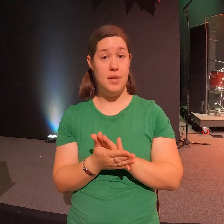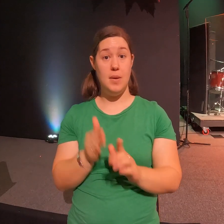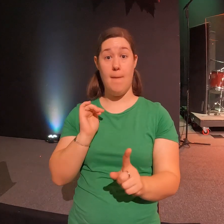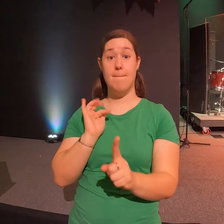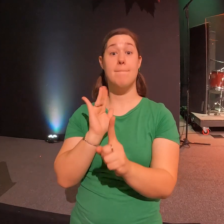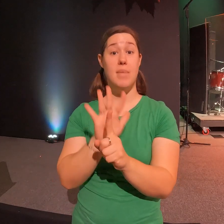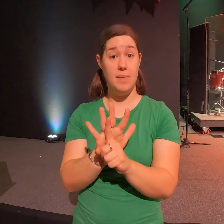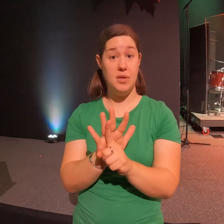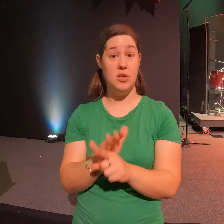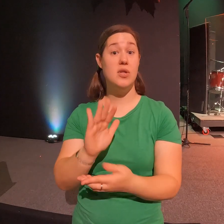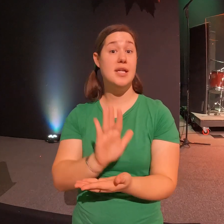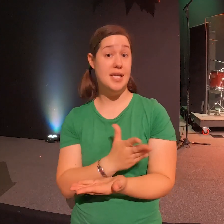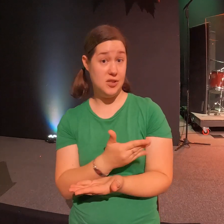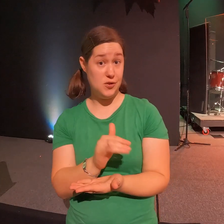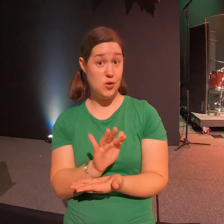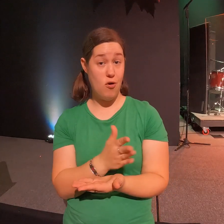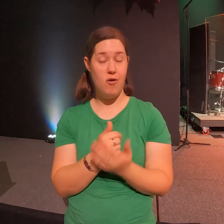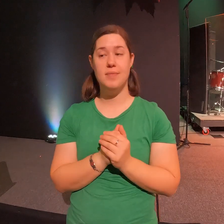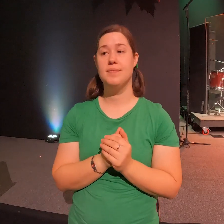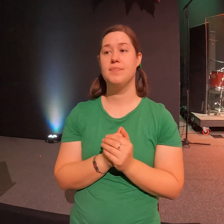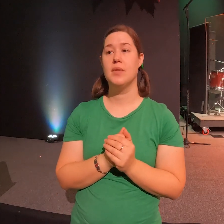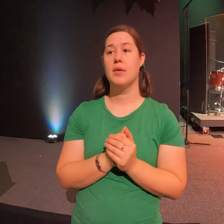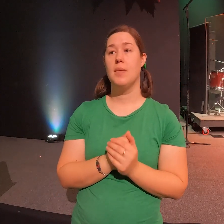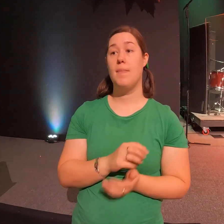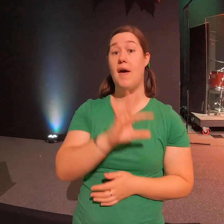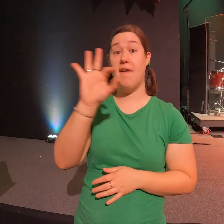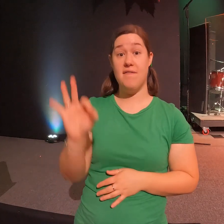But Francis's legacy was one in which